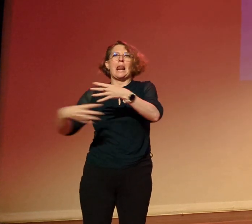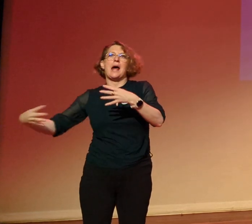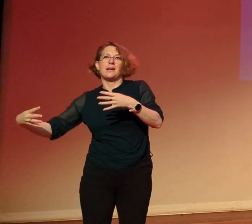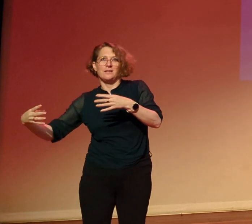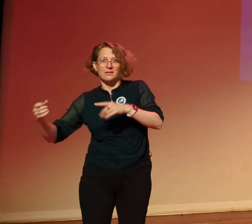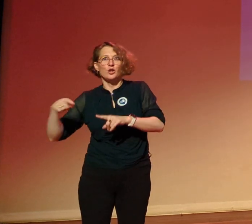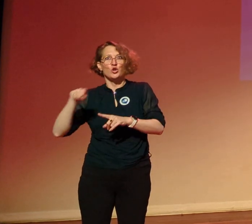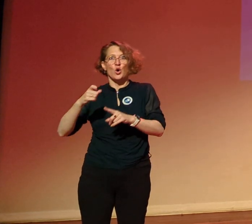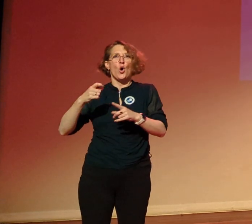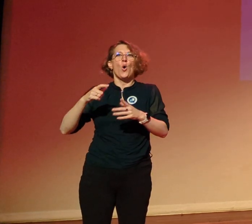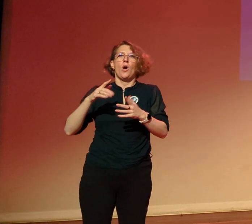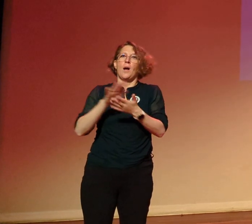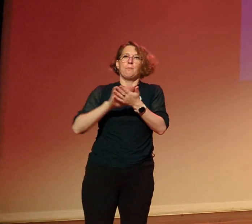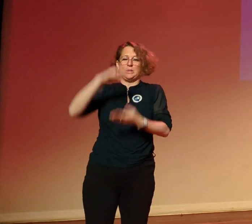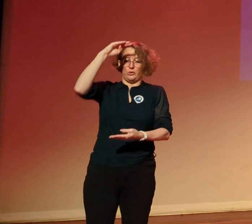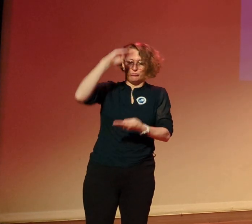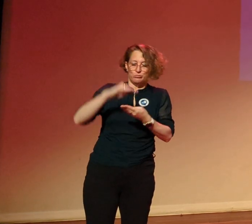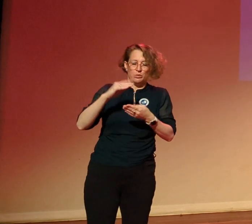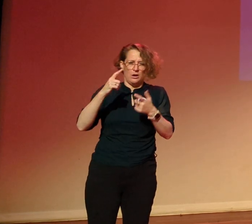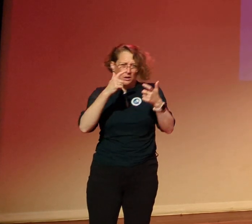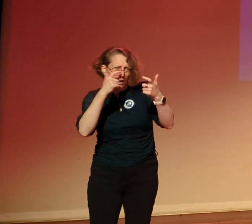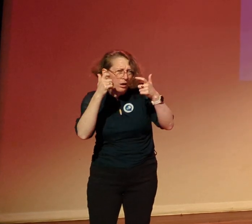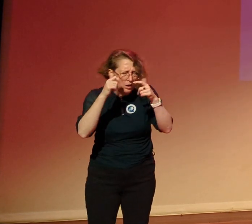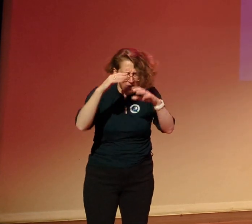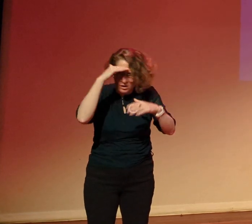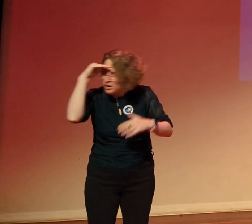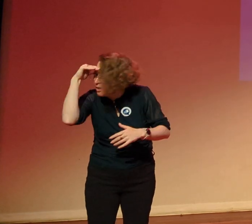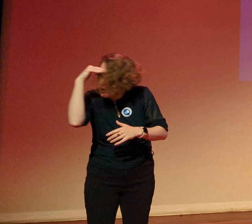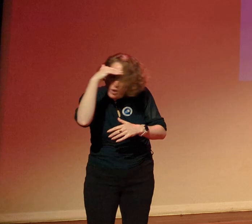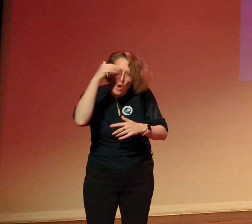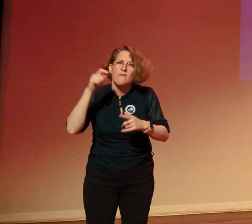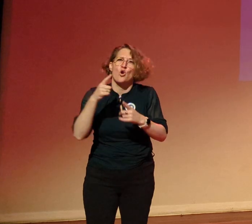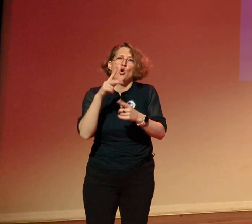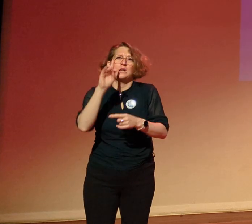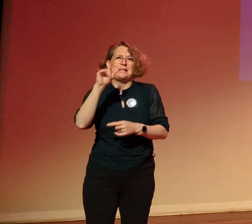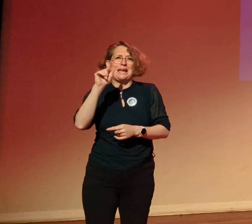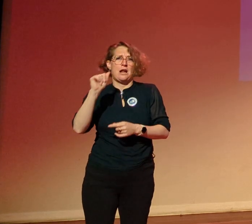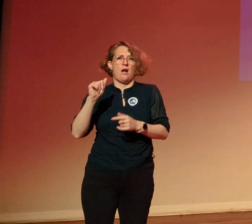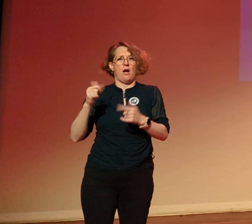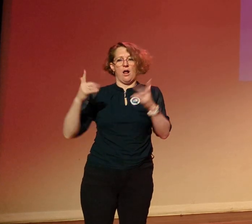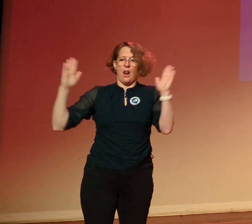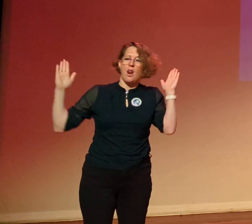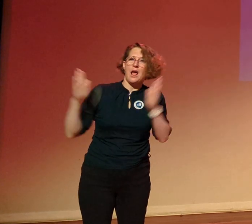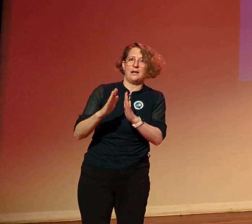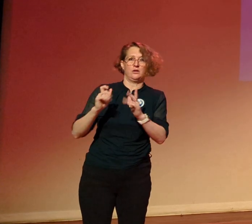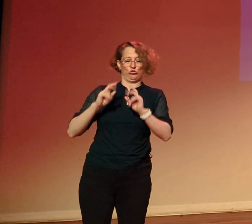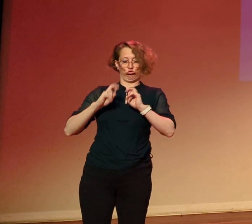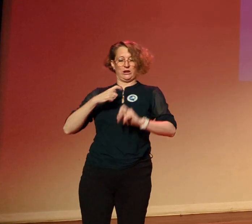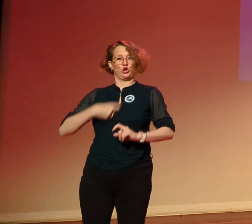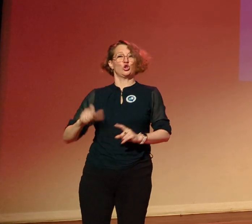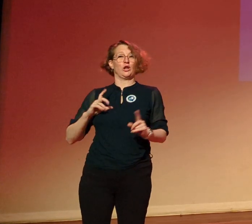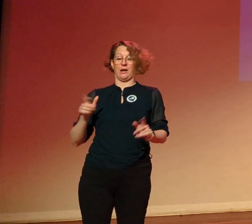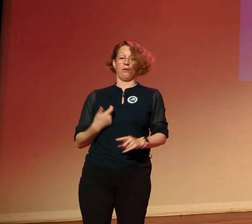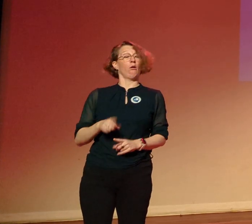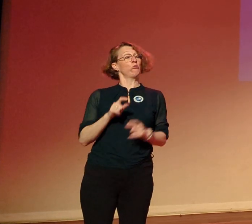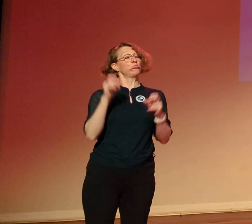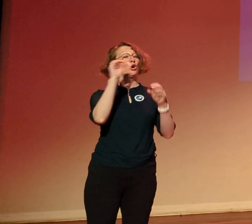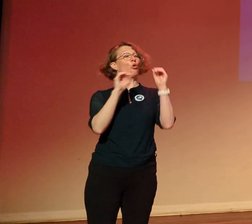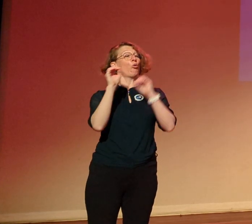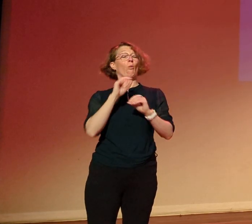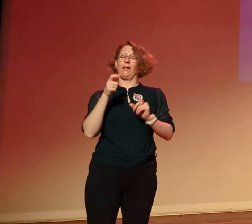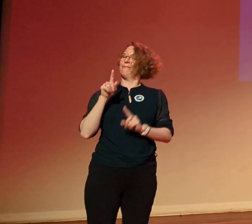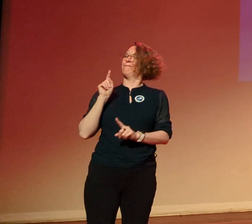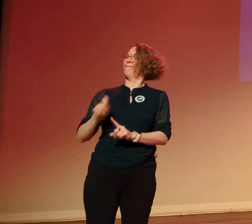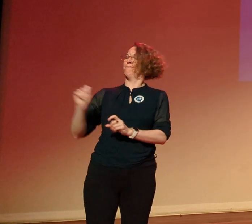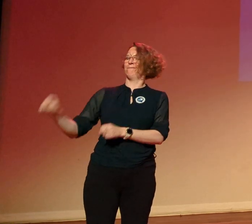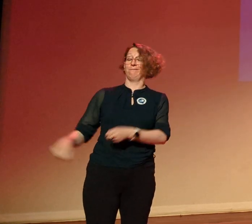go searching through the data set for something. And it is also good at the speech gesture correlation for iconic and